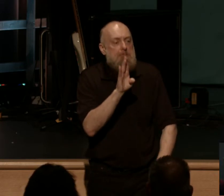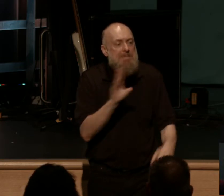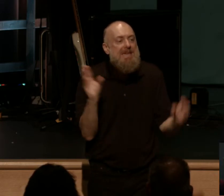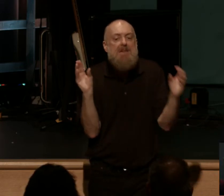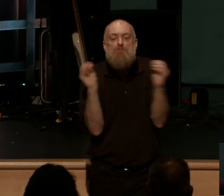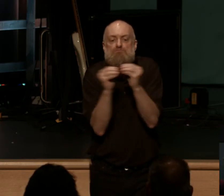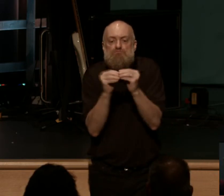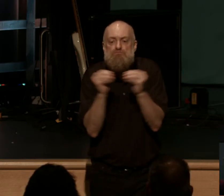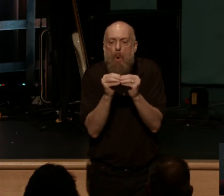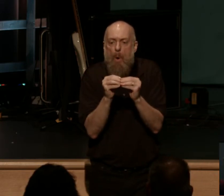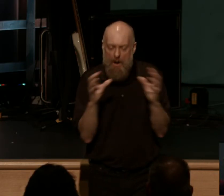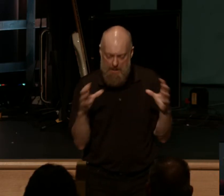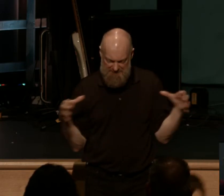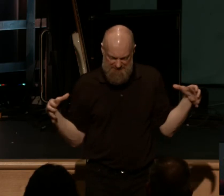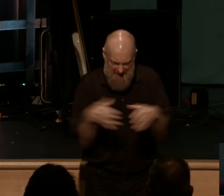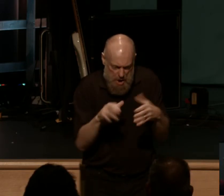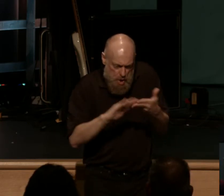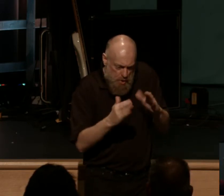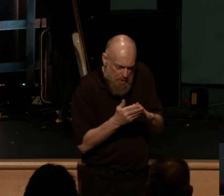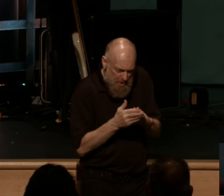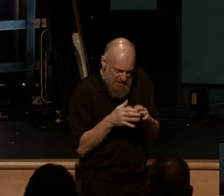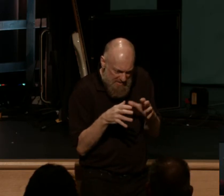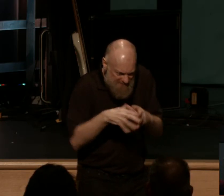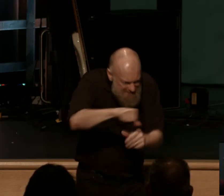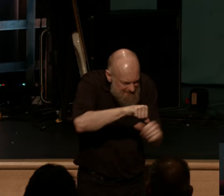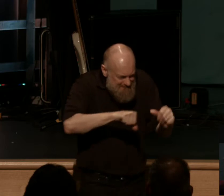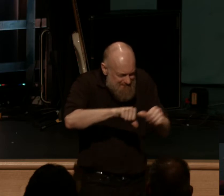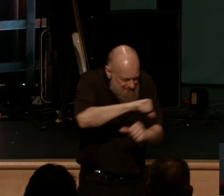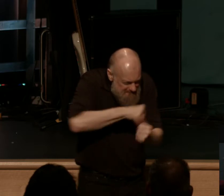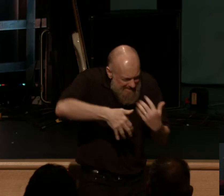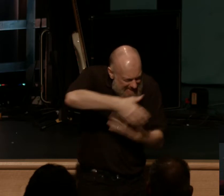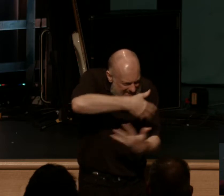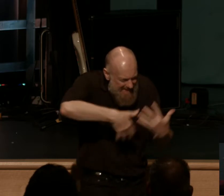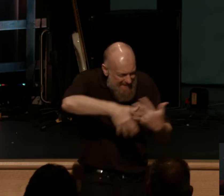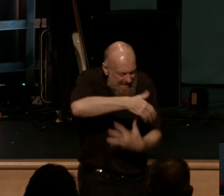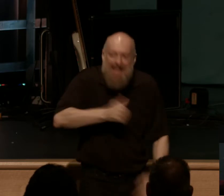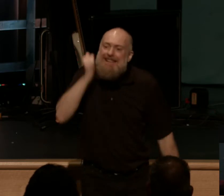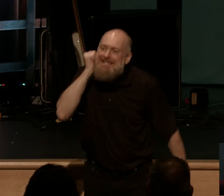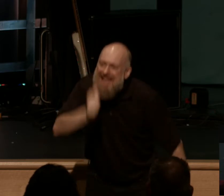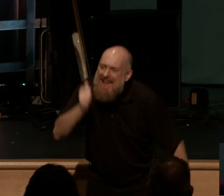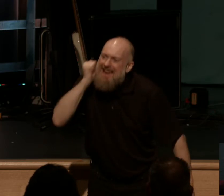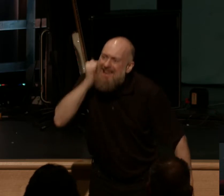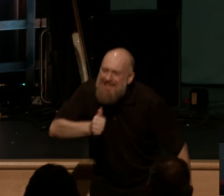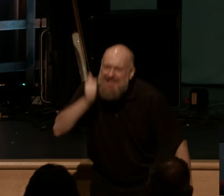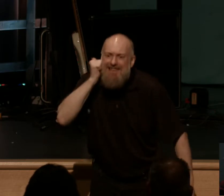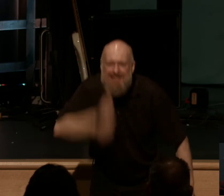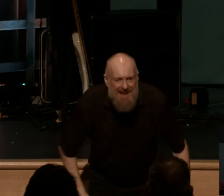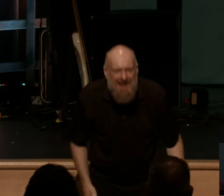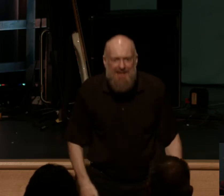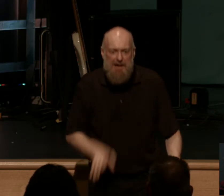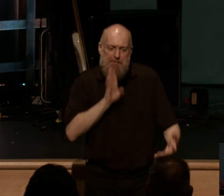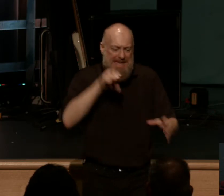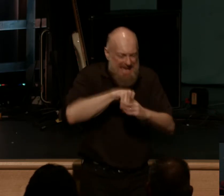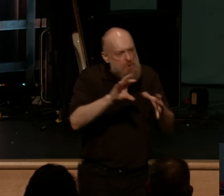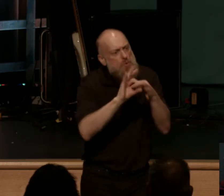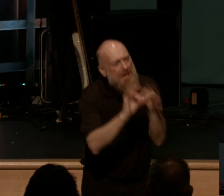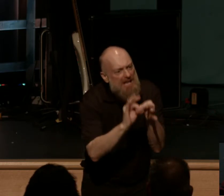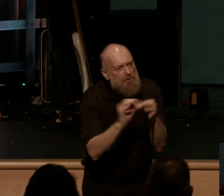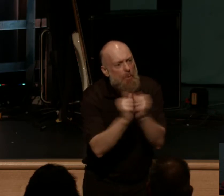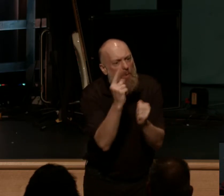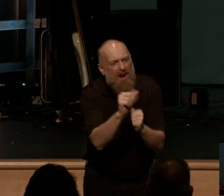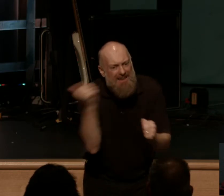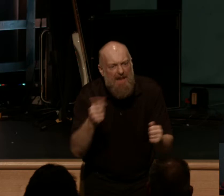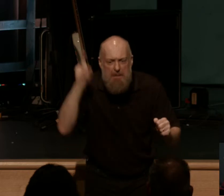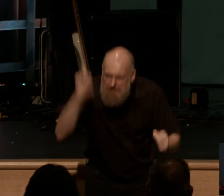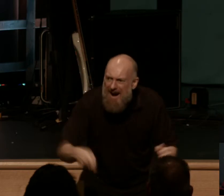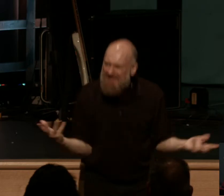further deposits of community and unity within our lives and in some form on a day-by-day basis of being in relationship with one